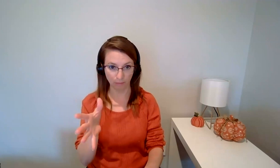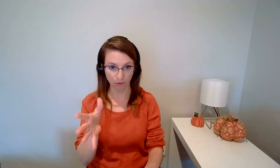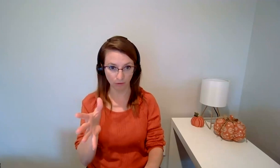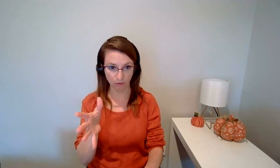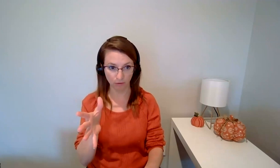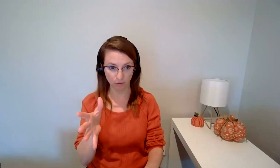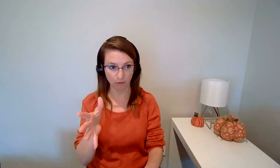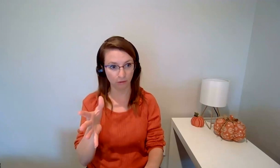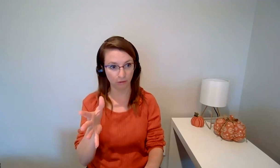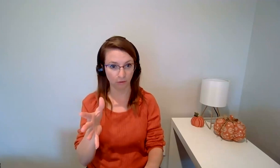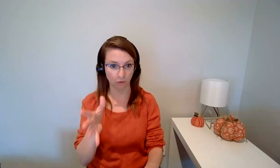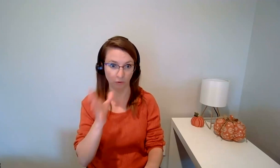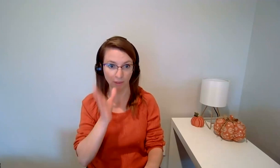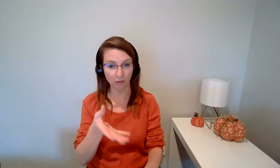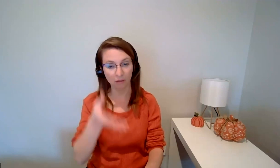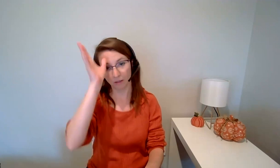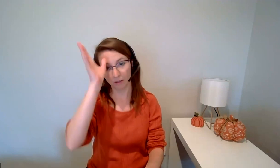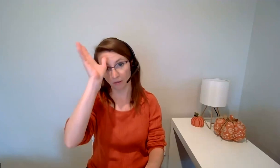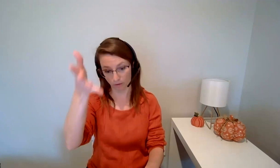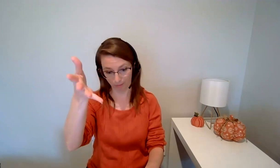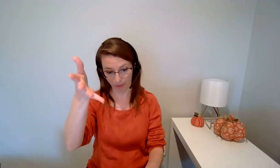grandmother or grandma, grandpa,